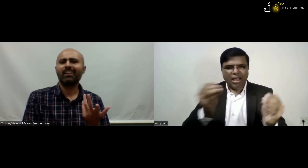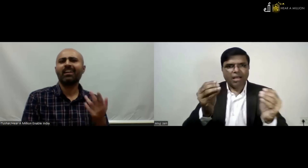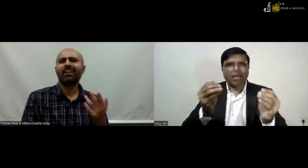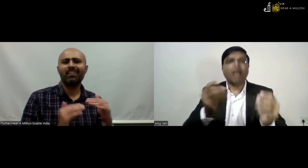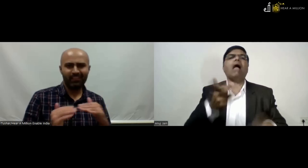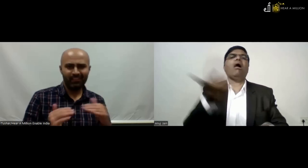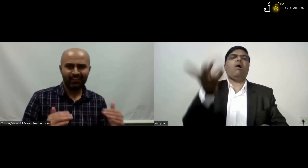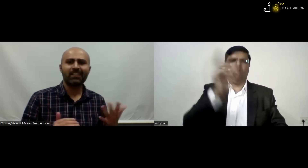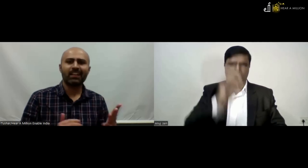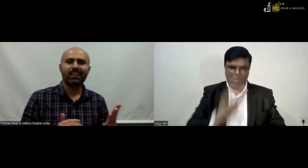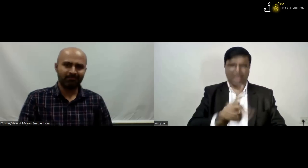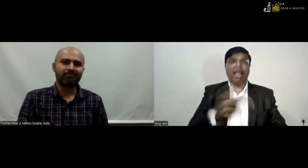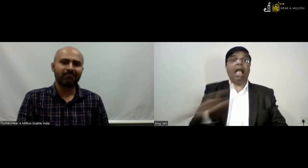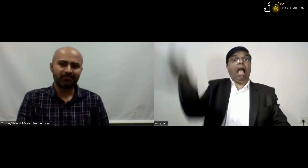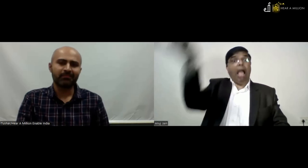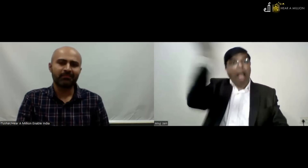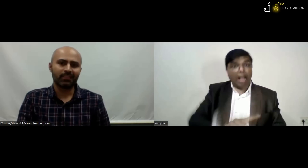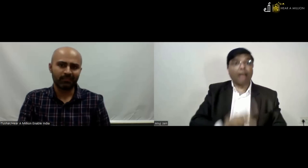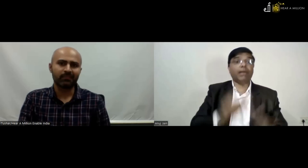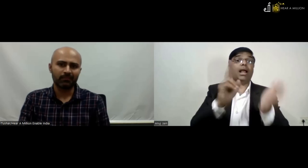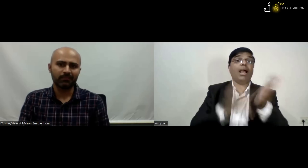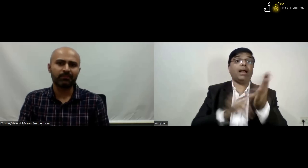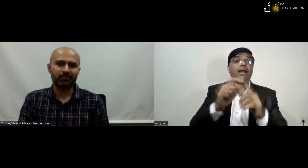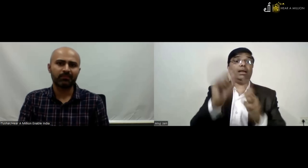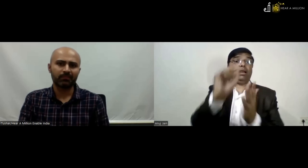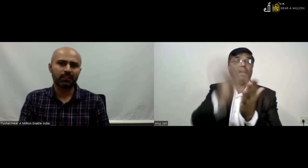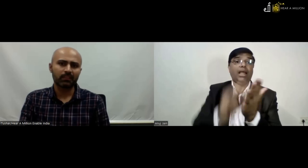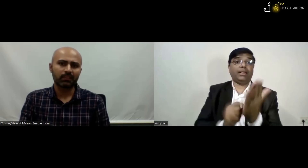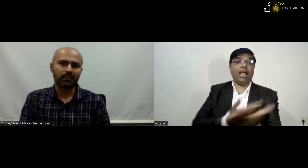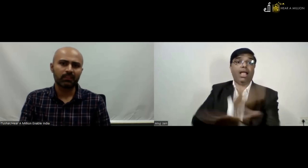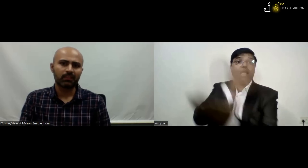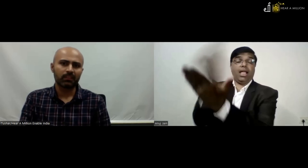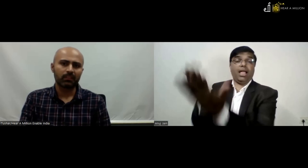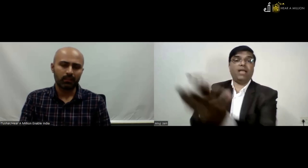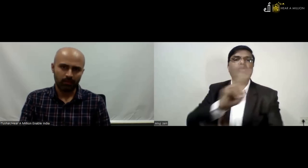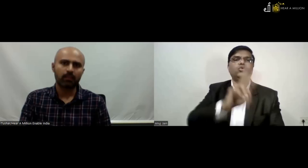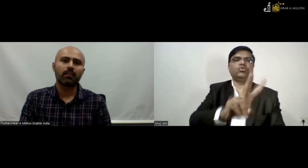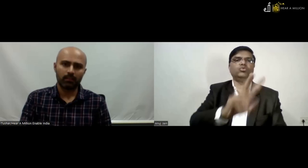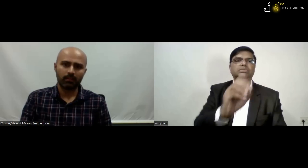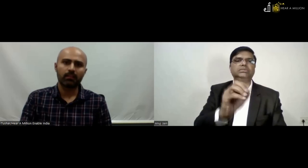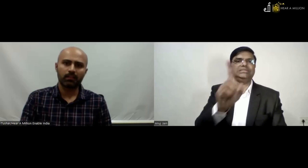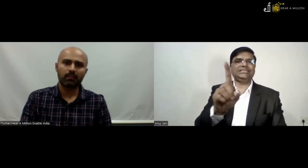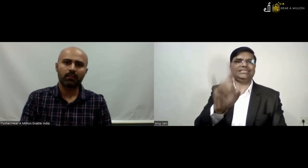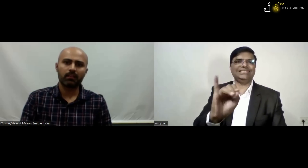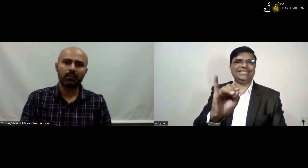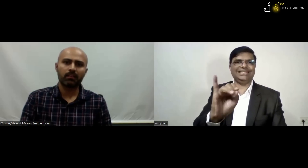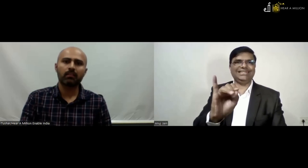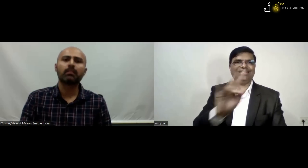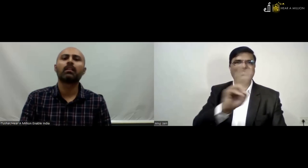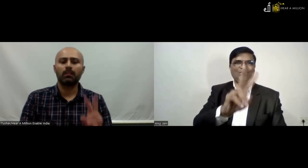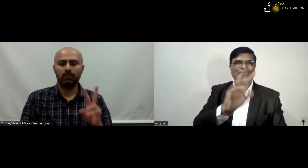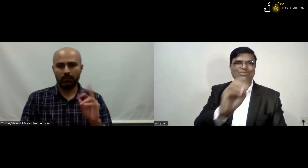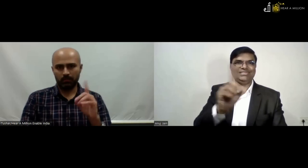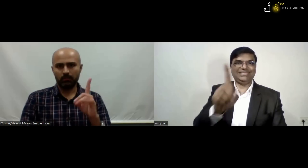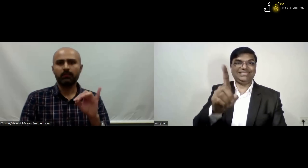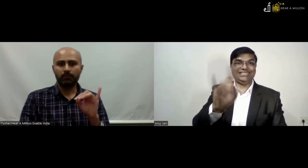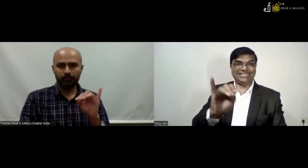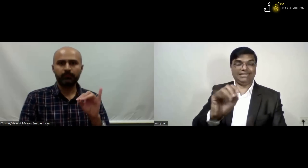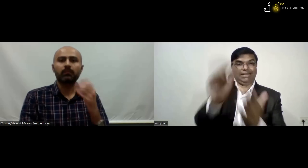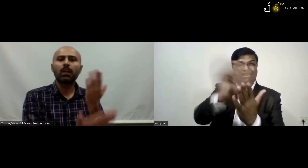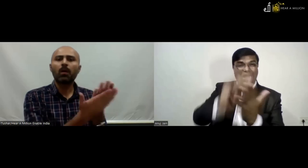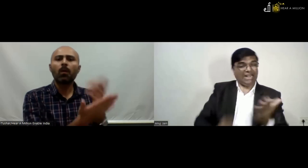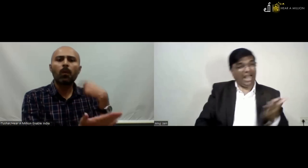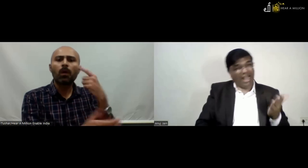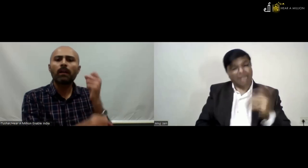And people who are hearing, even though they're hearing there are so many horns, they still have so many accidents. What is the data about deaf